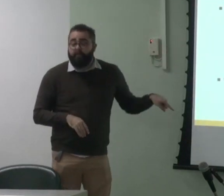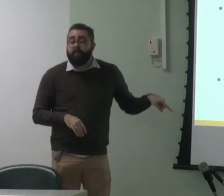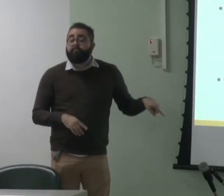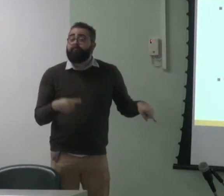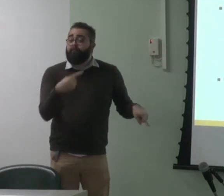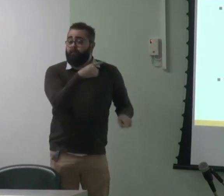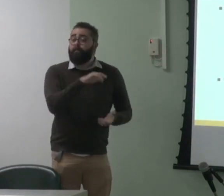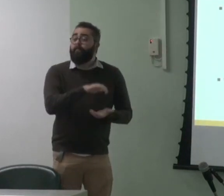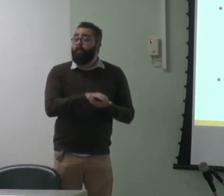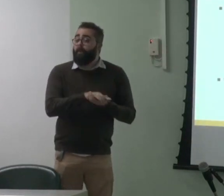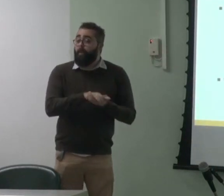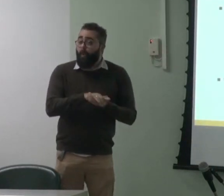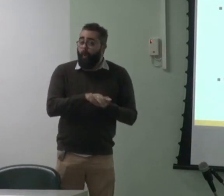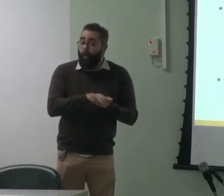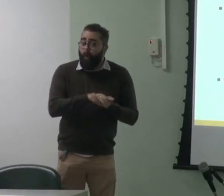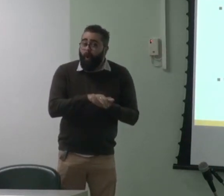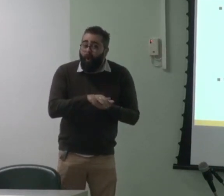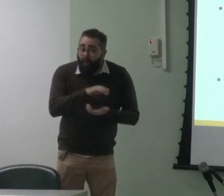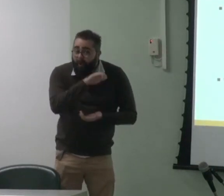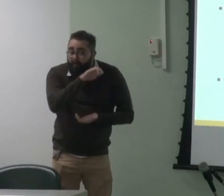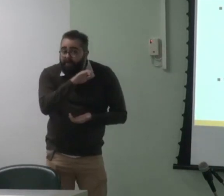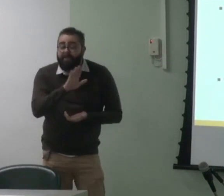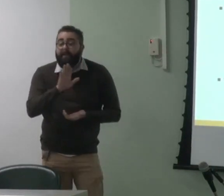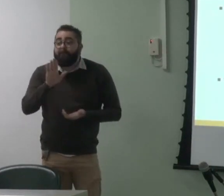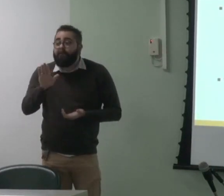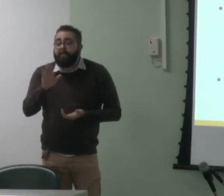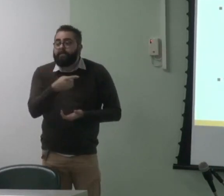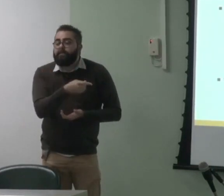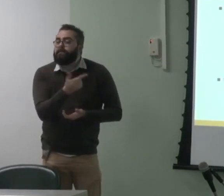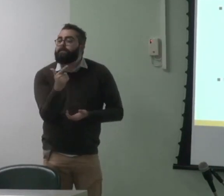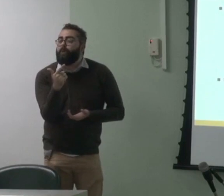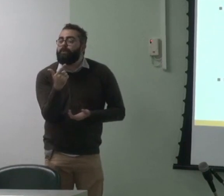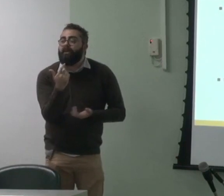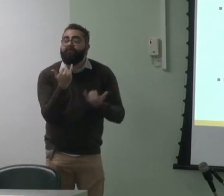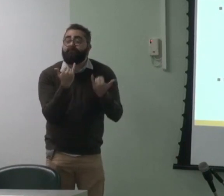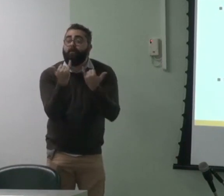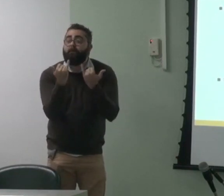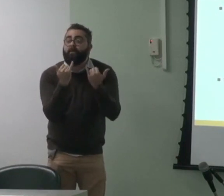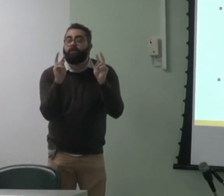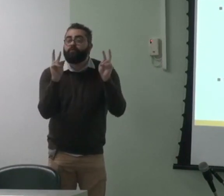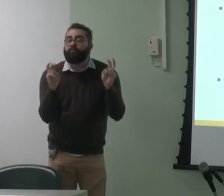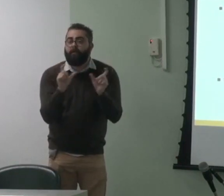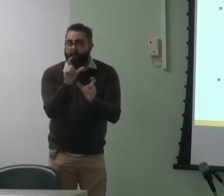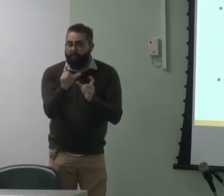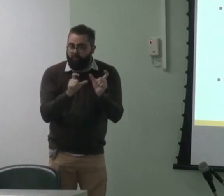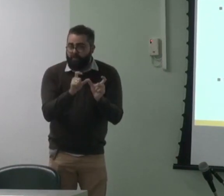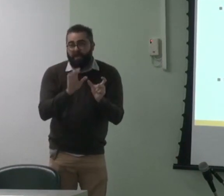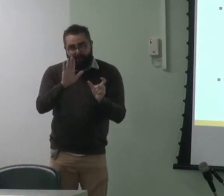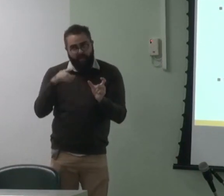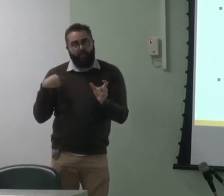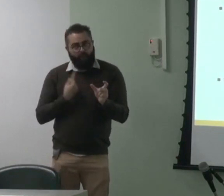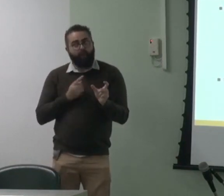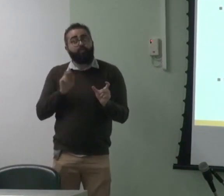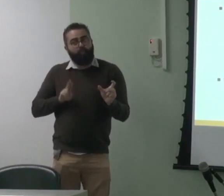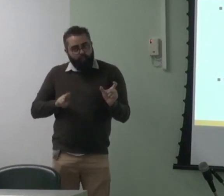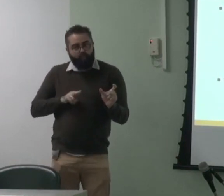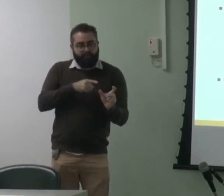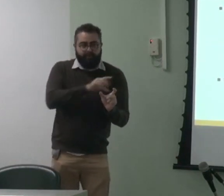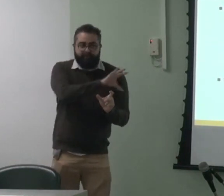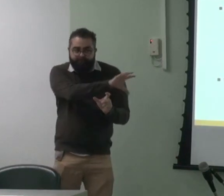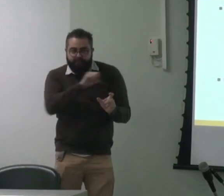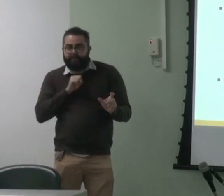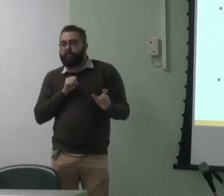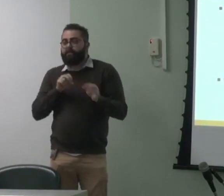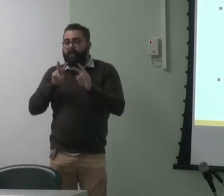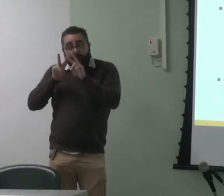corpus is not morphologically tagged, it was used for typological exploration. So the